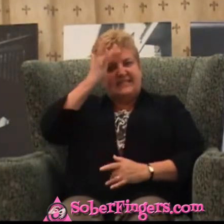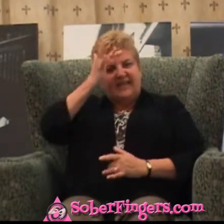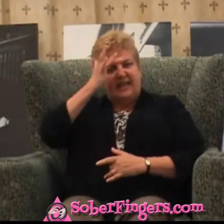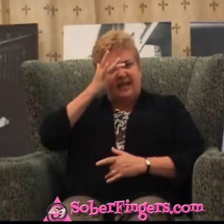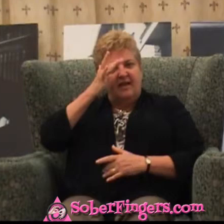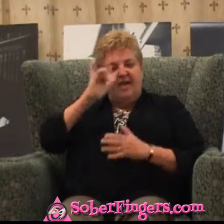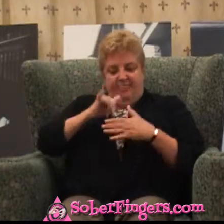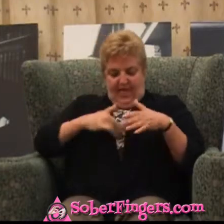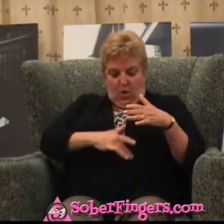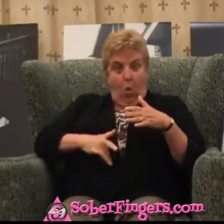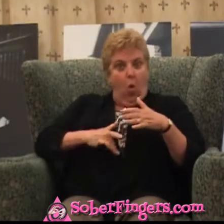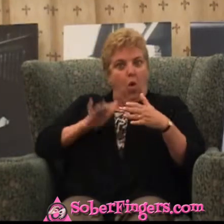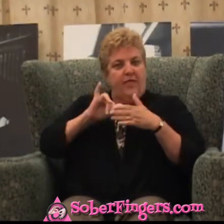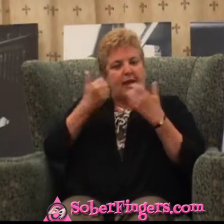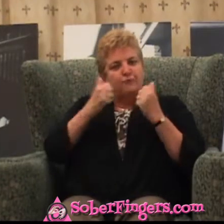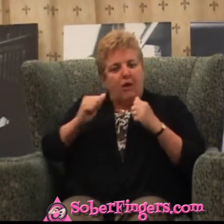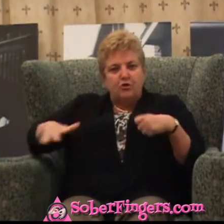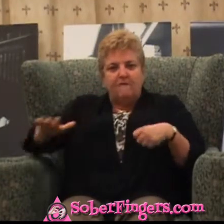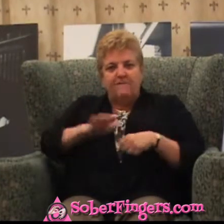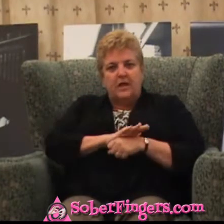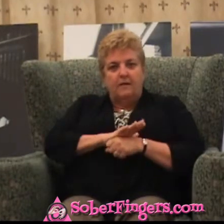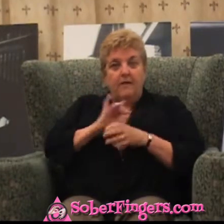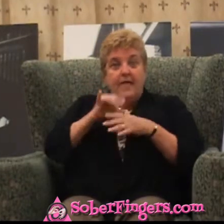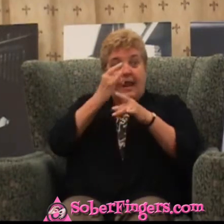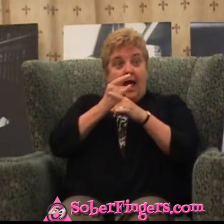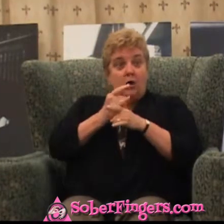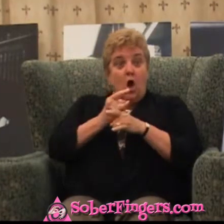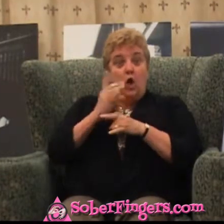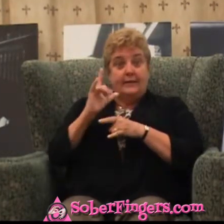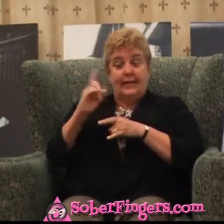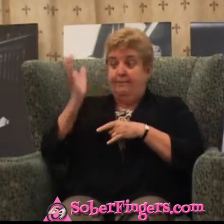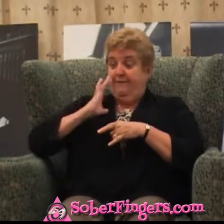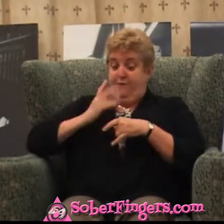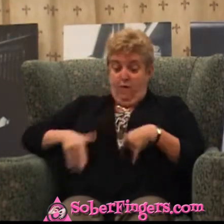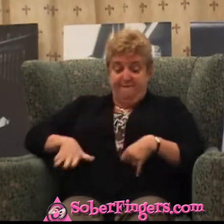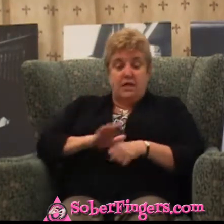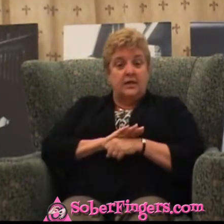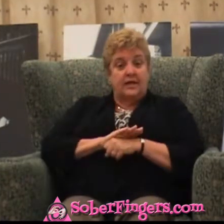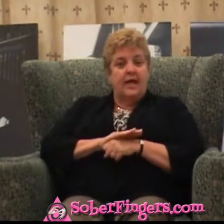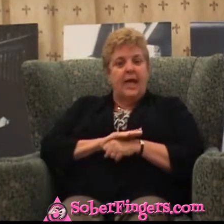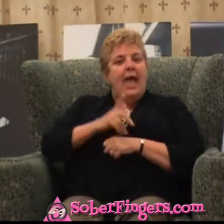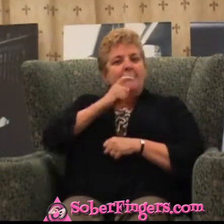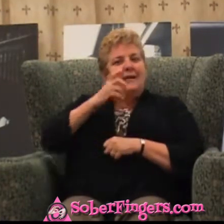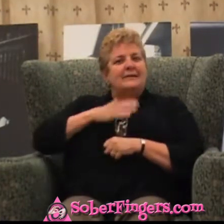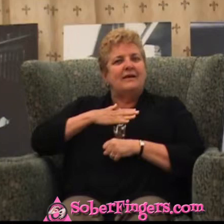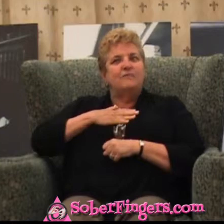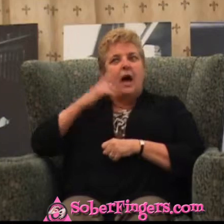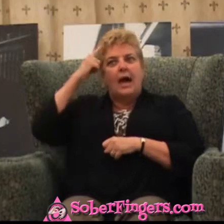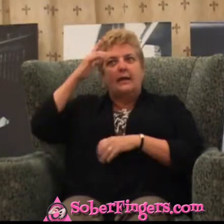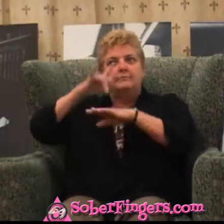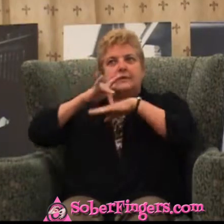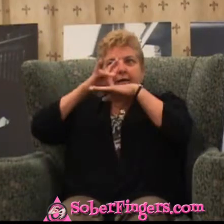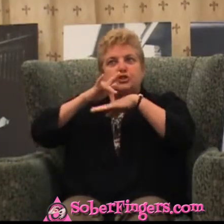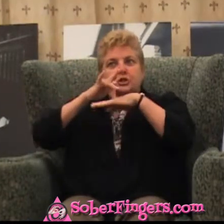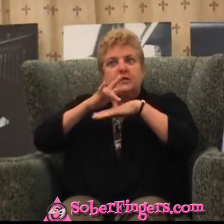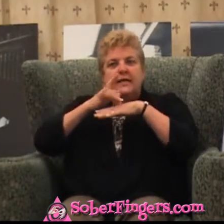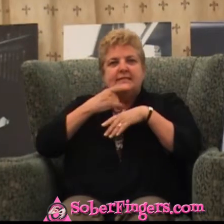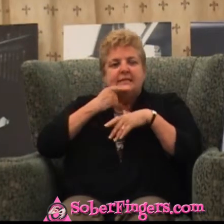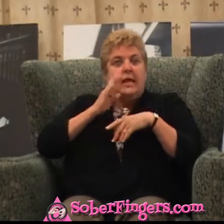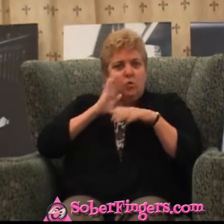to fill, that alcohol once filled, and because of the obsession, my head tells me it'll do it again, Ronald, like it used to.